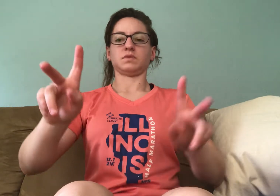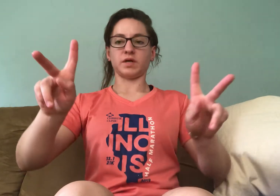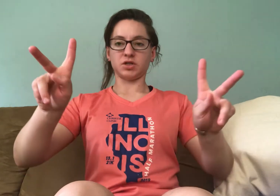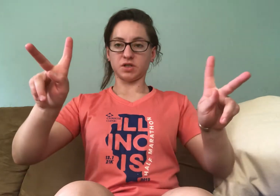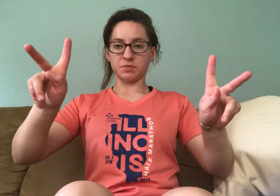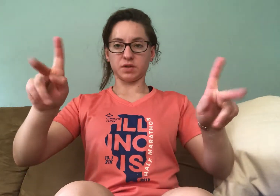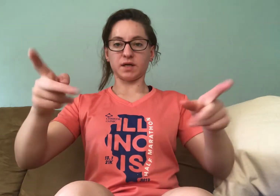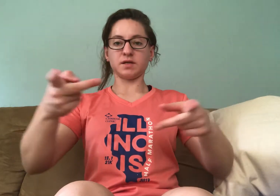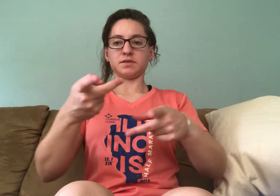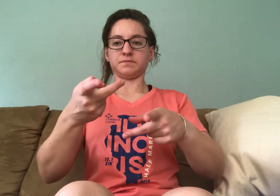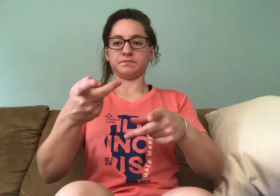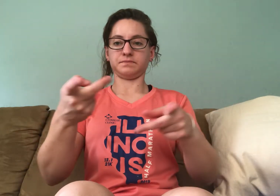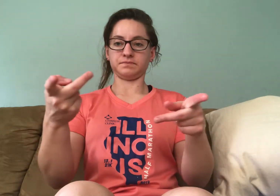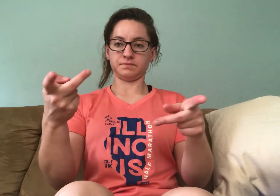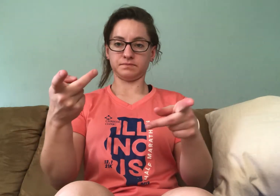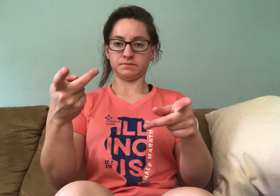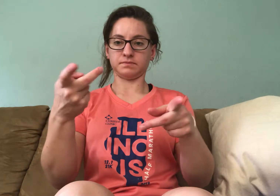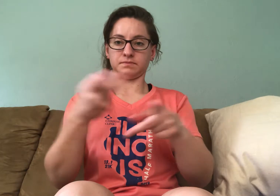Hand shapes are case.